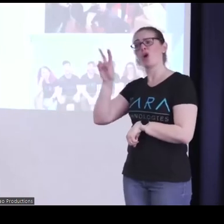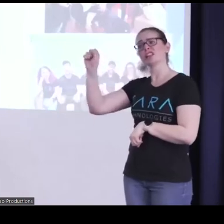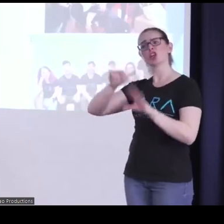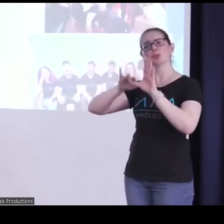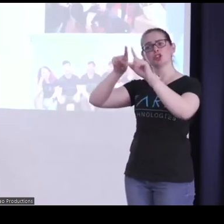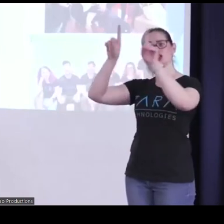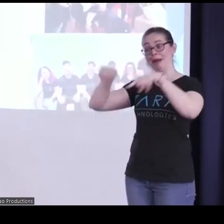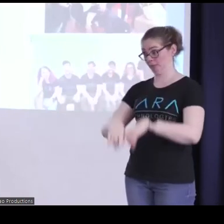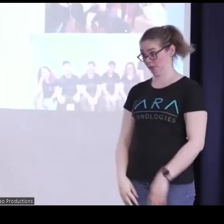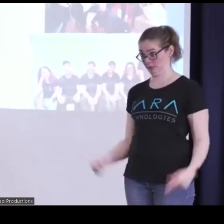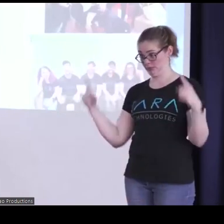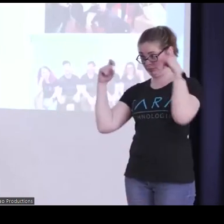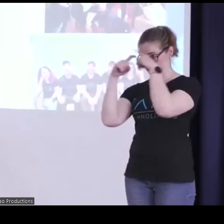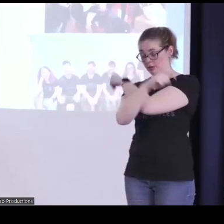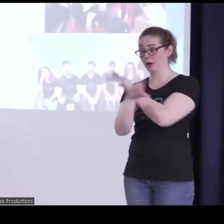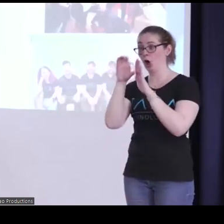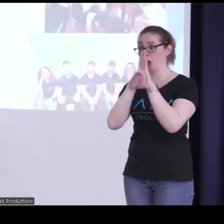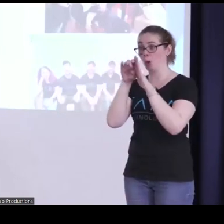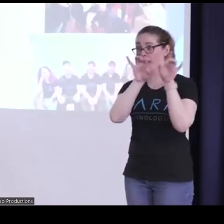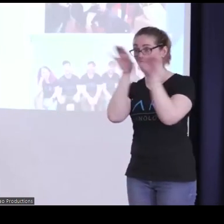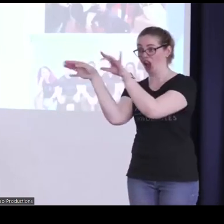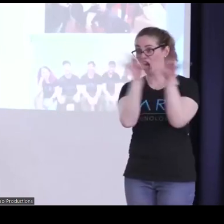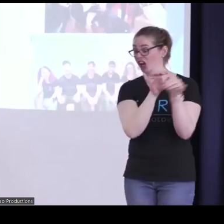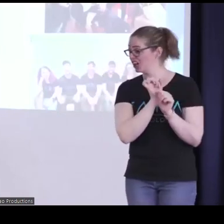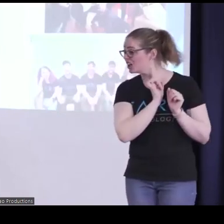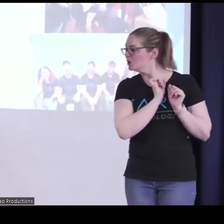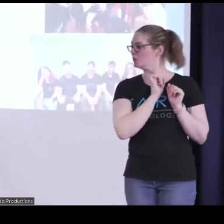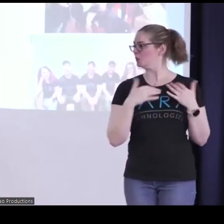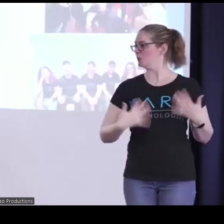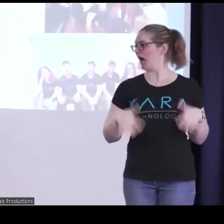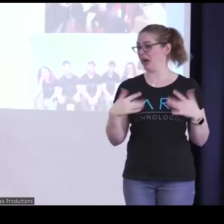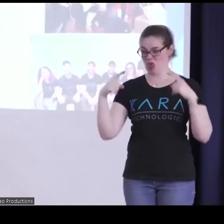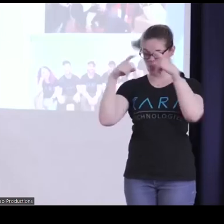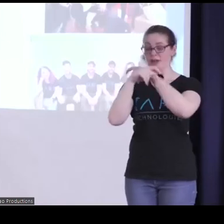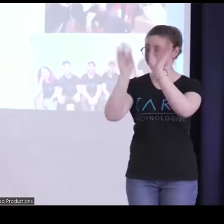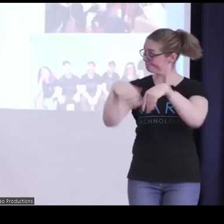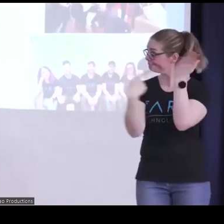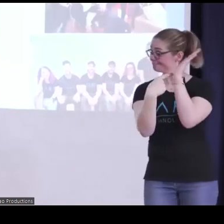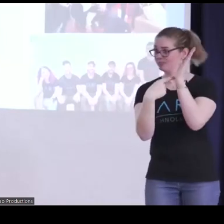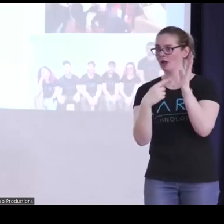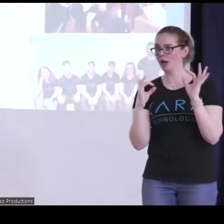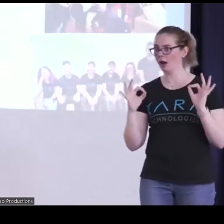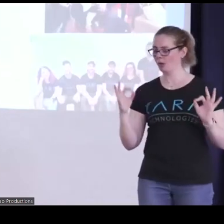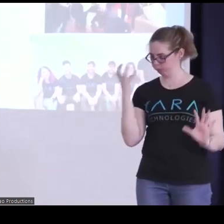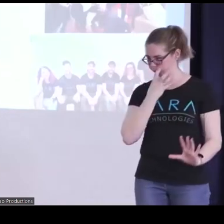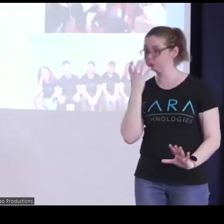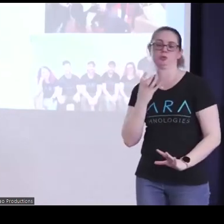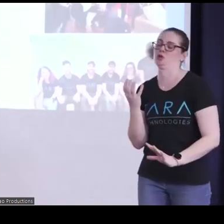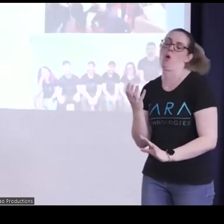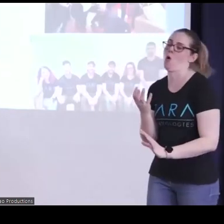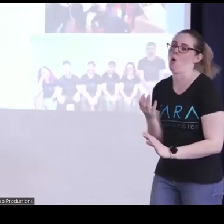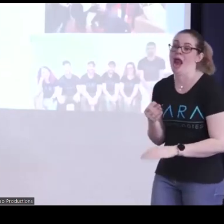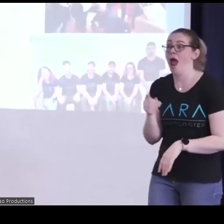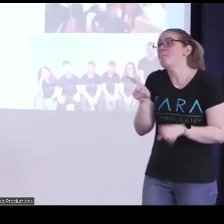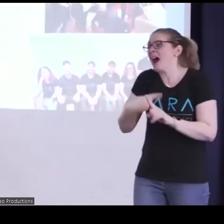work and I look over and look at his computer screen, I just don't understand. It's the coding is so complex, and I think, wow, it's like another language.